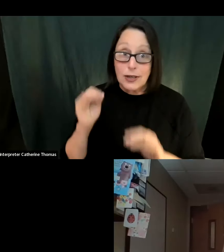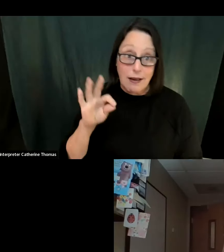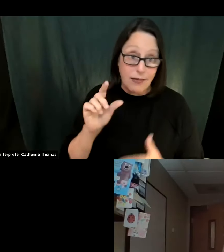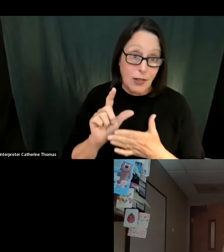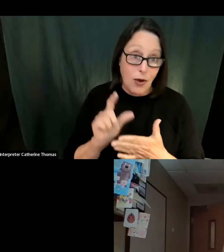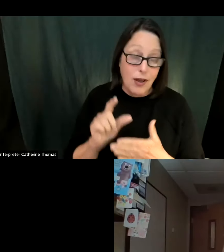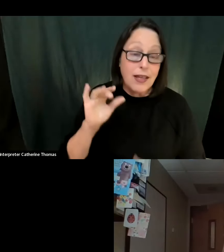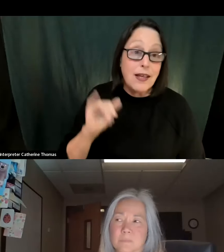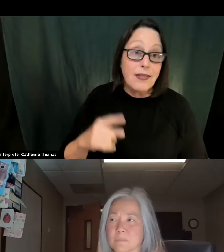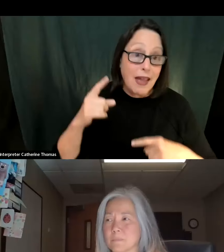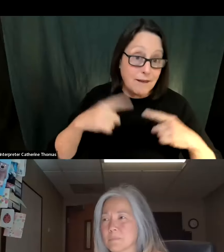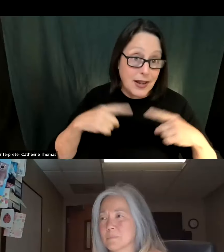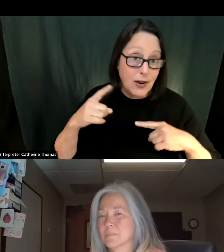variability,